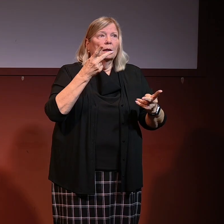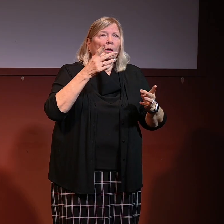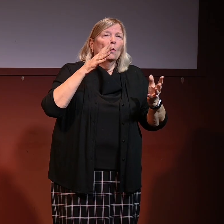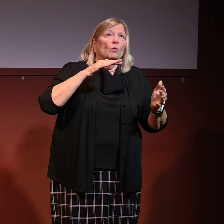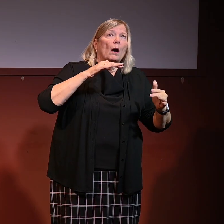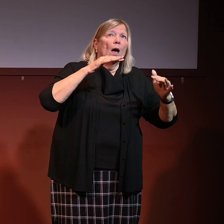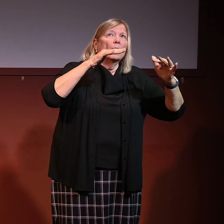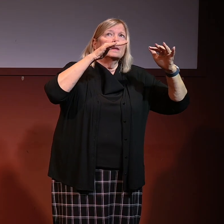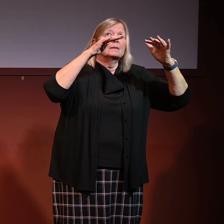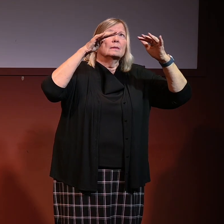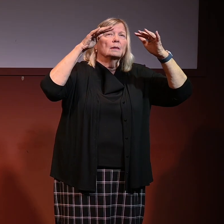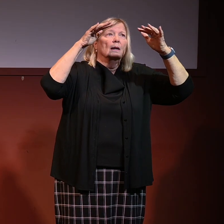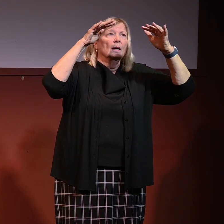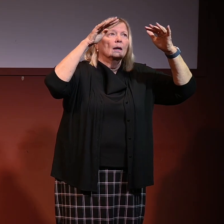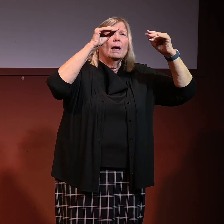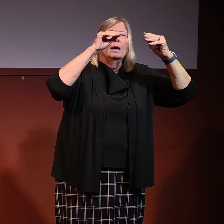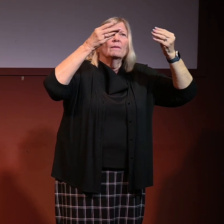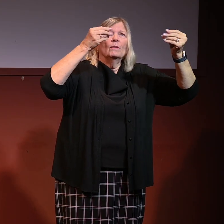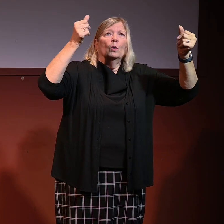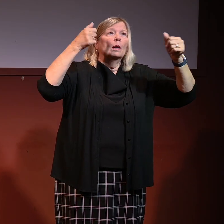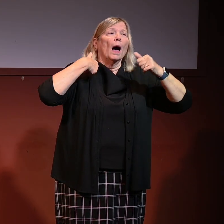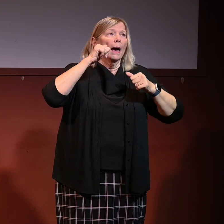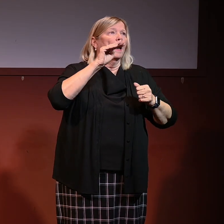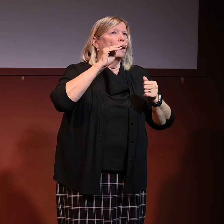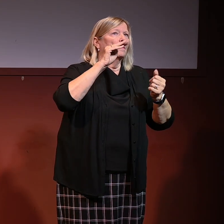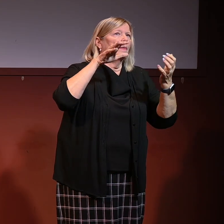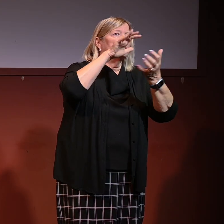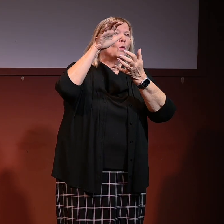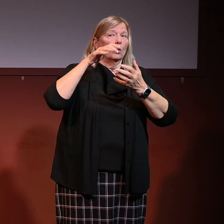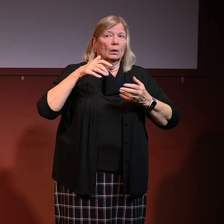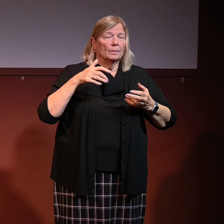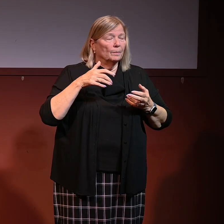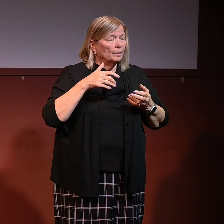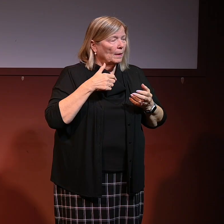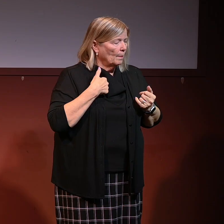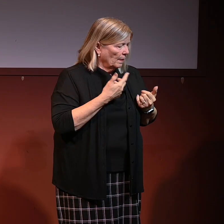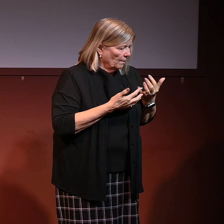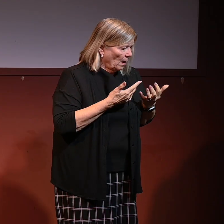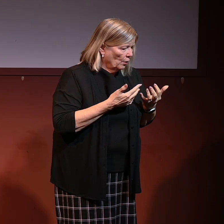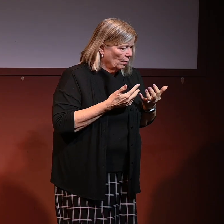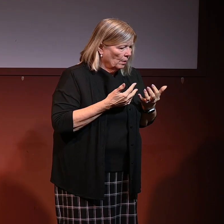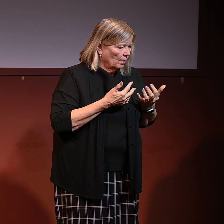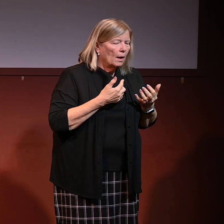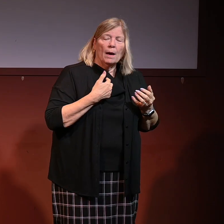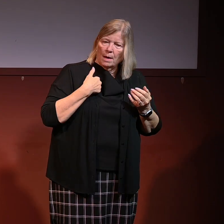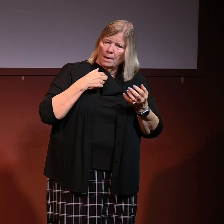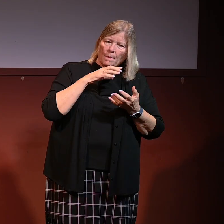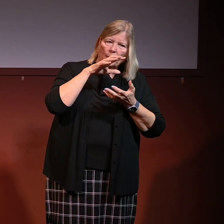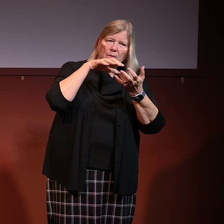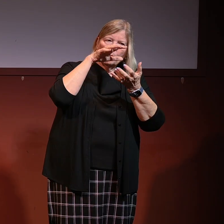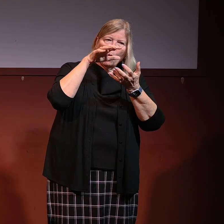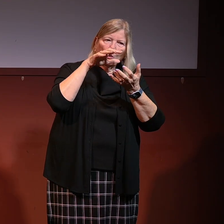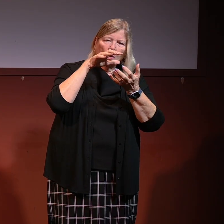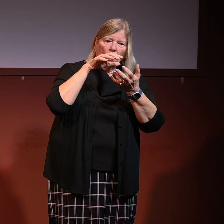fluid, I am the smoke. I am the fire. I am the smoke. I